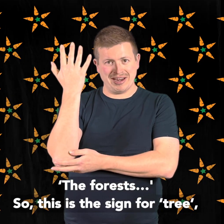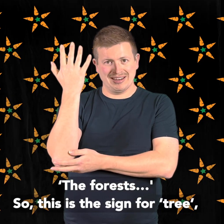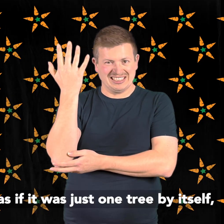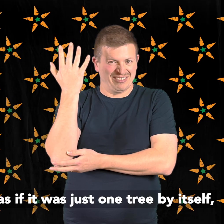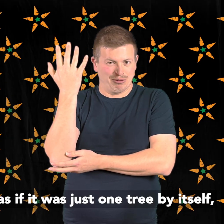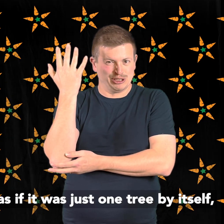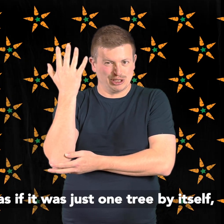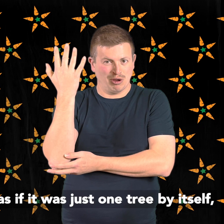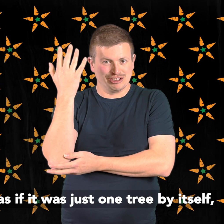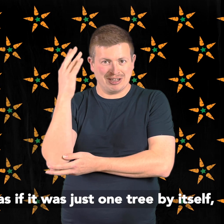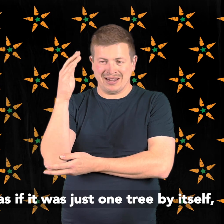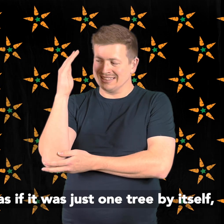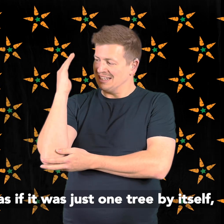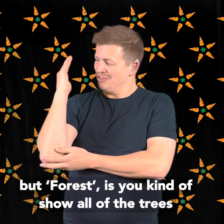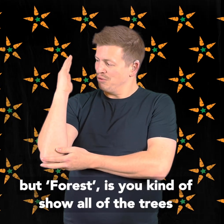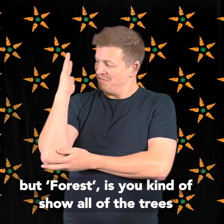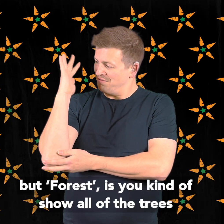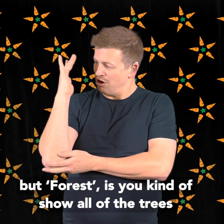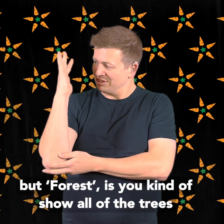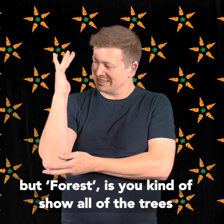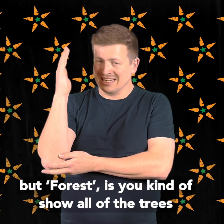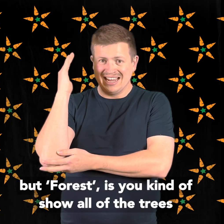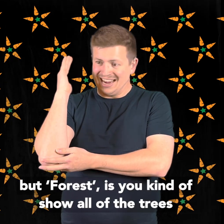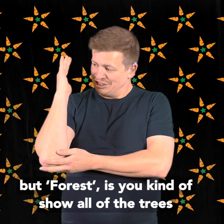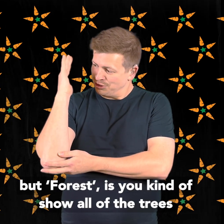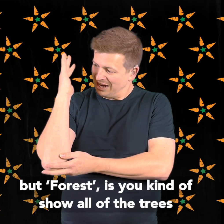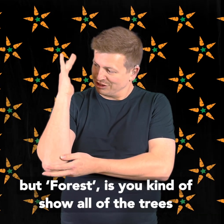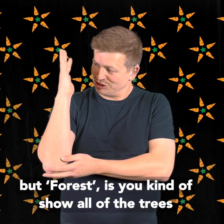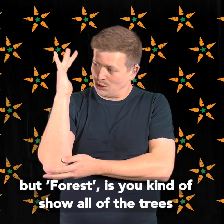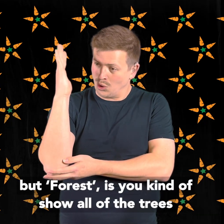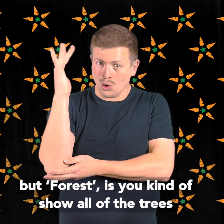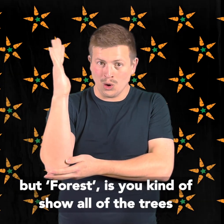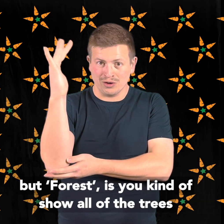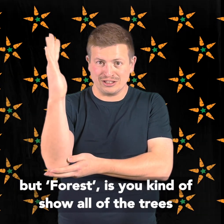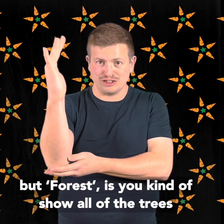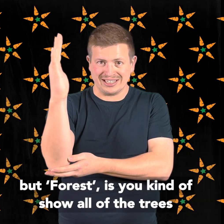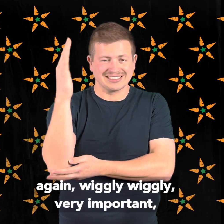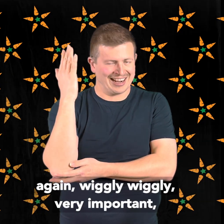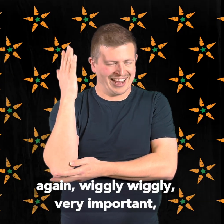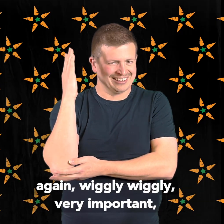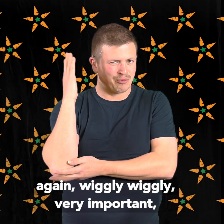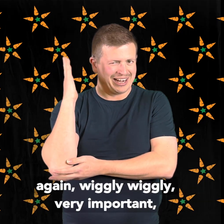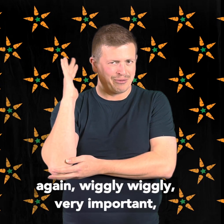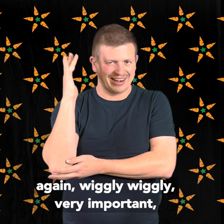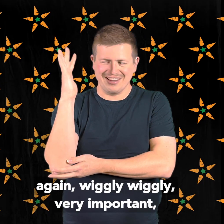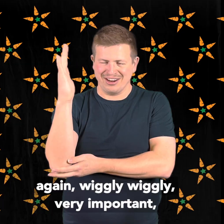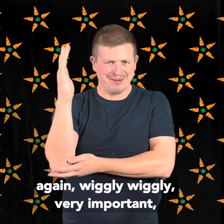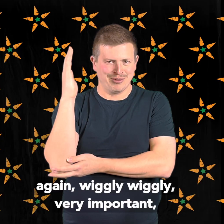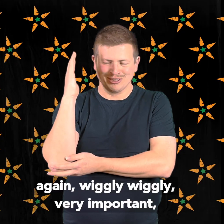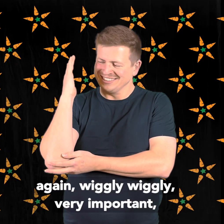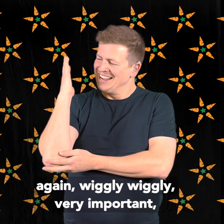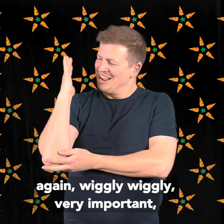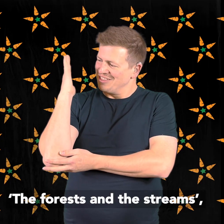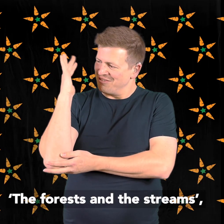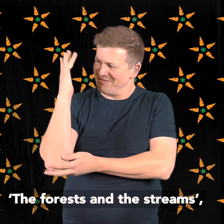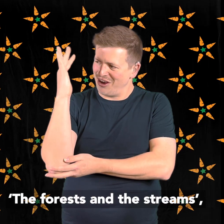as if it was just one tree by itself, but forest is you kind of show all of the trees, again, wiggly wiggly, very important. The